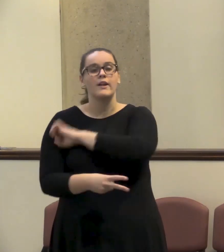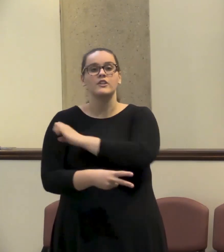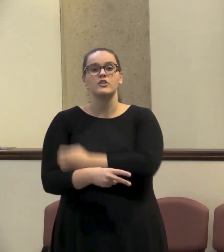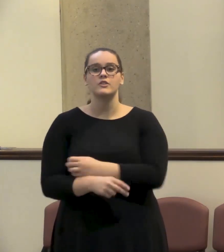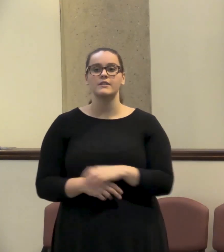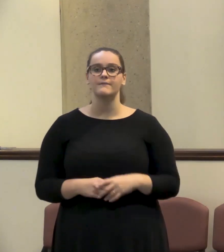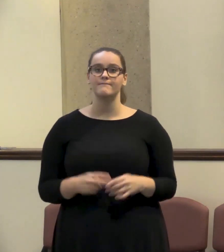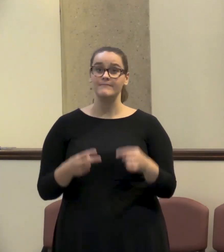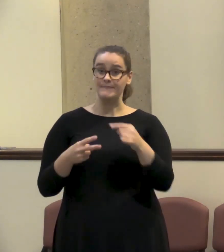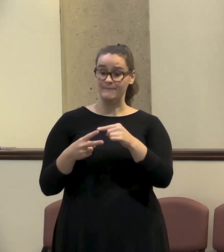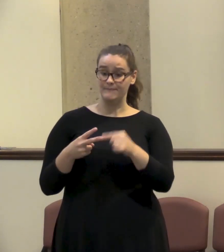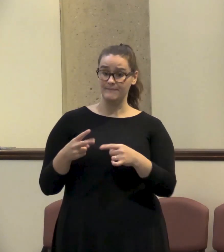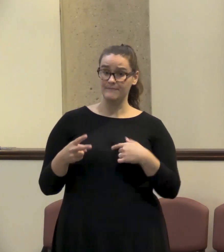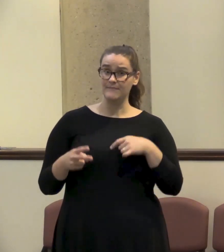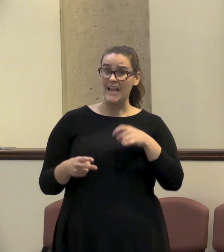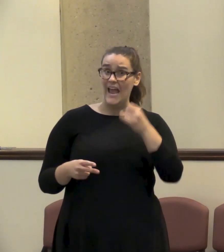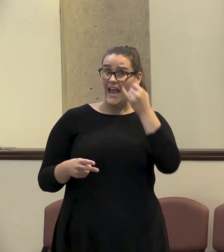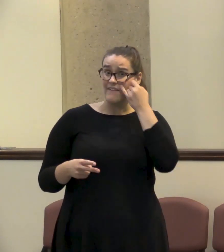if we don't require it.